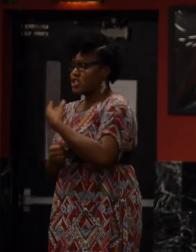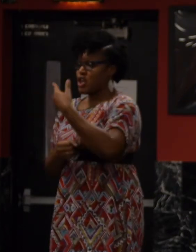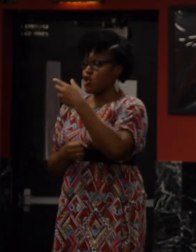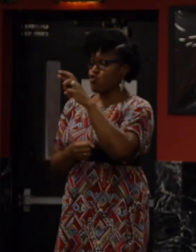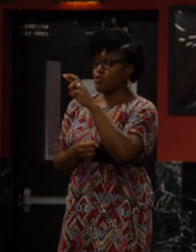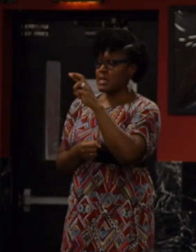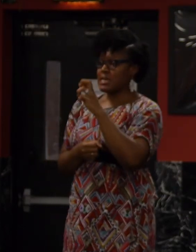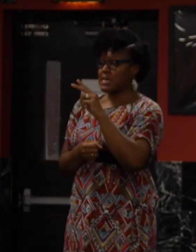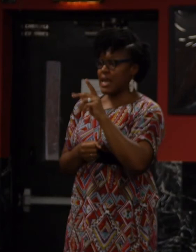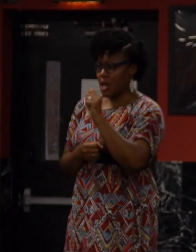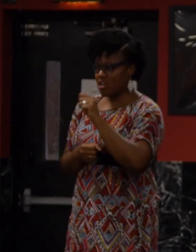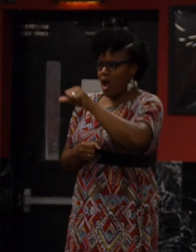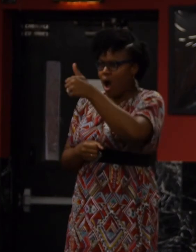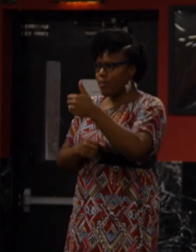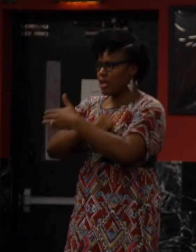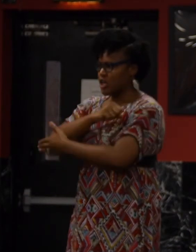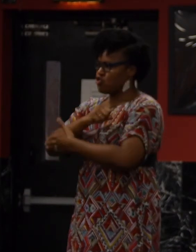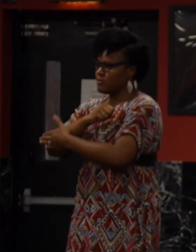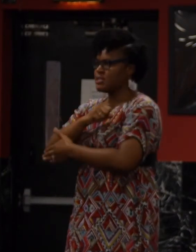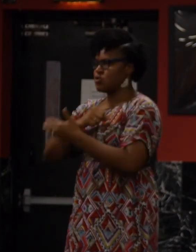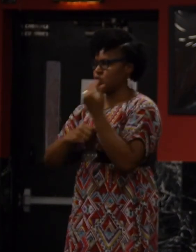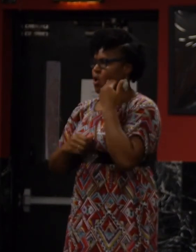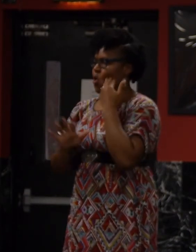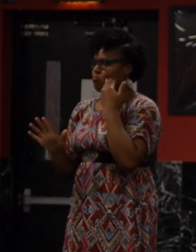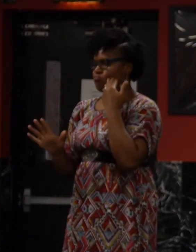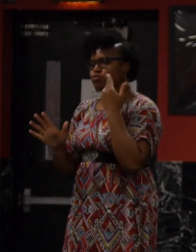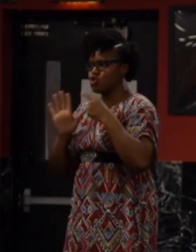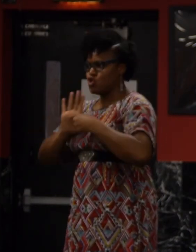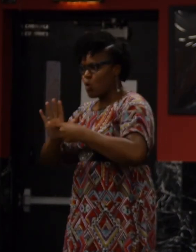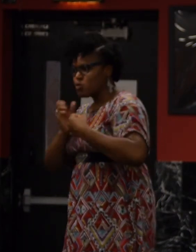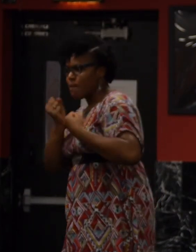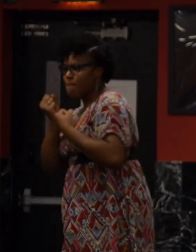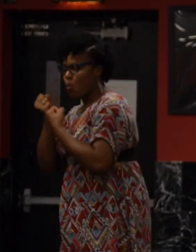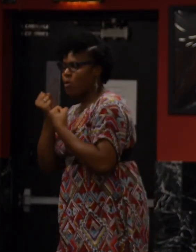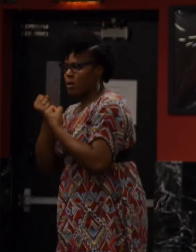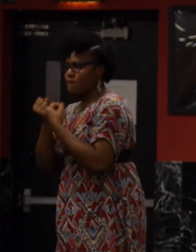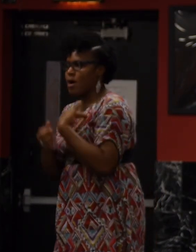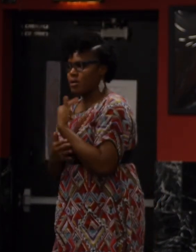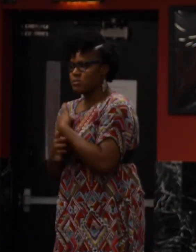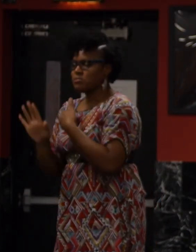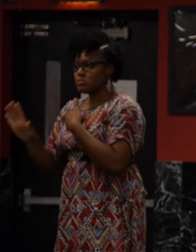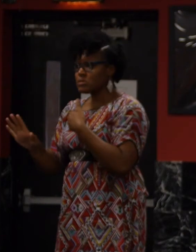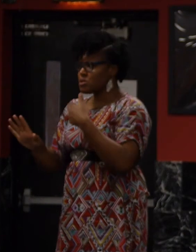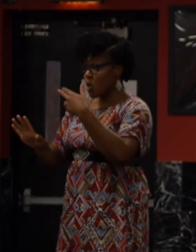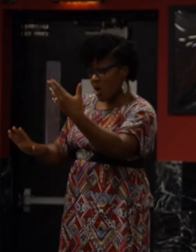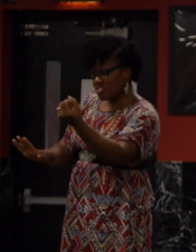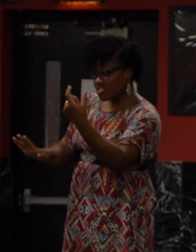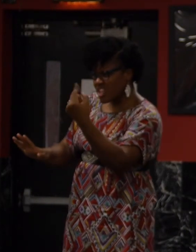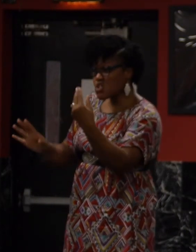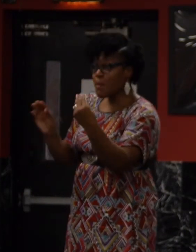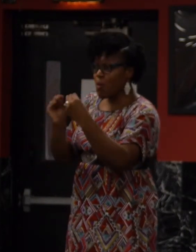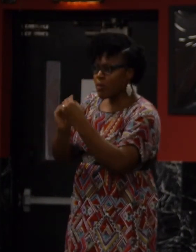countries. So that is also important to keep in mind. So there's basically more than one way to sort